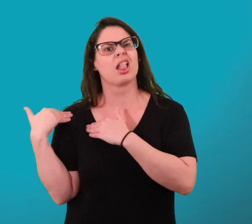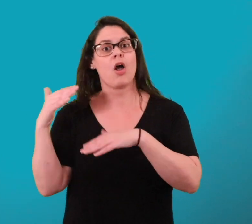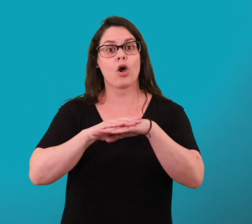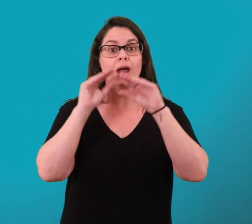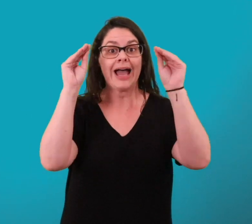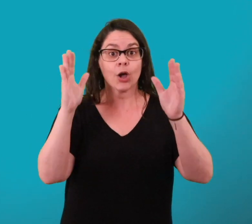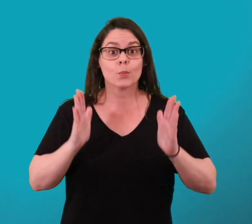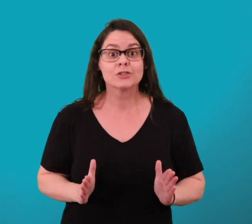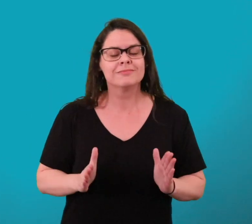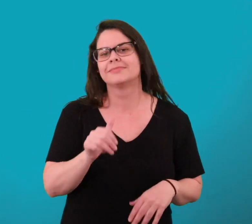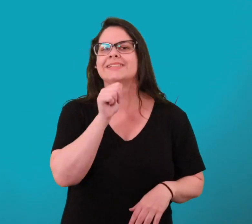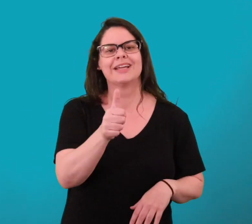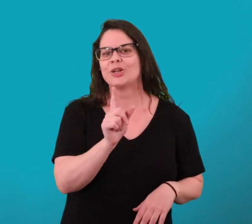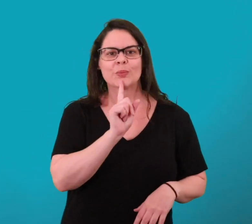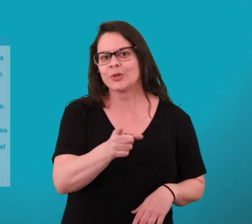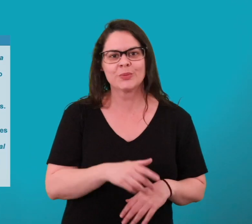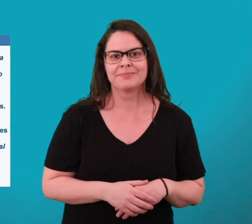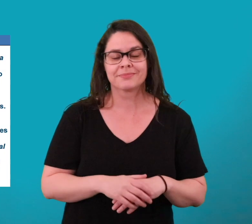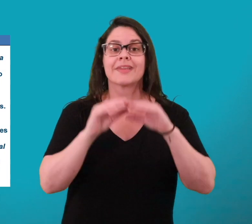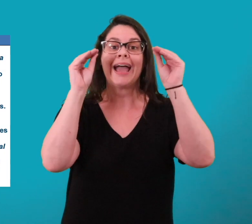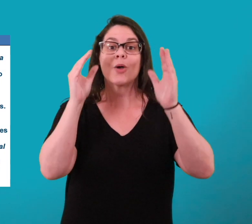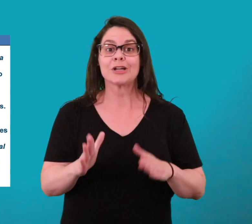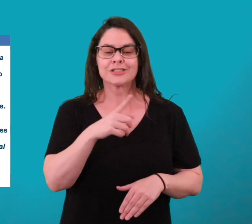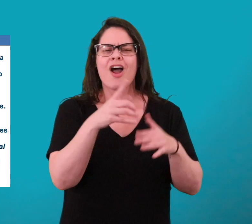Myth. Lead K places additional responsibilities on educators. This is